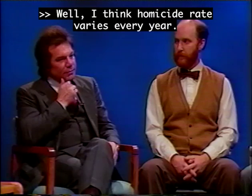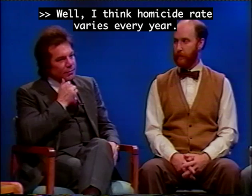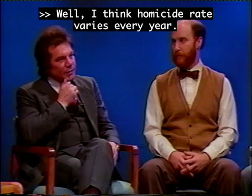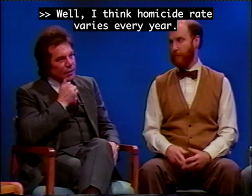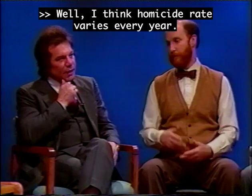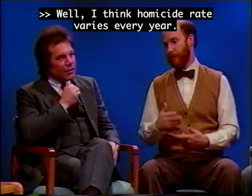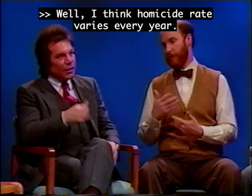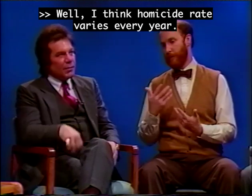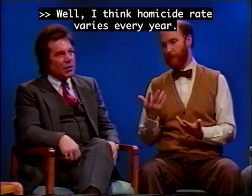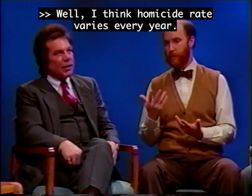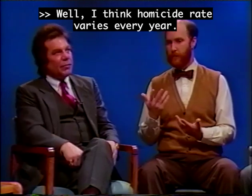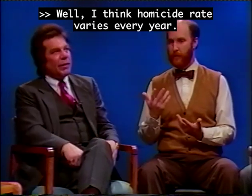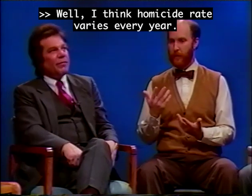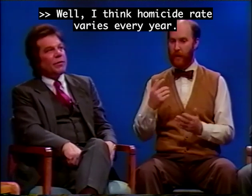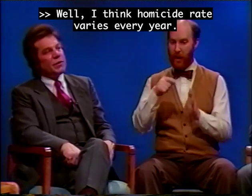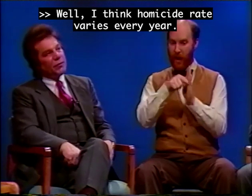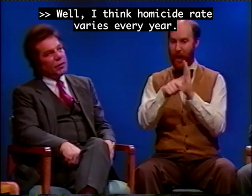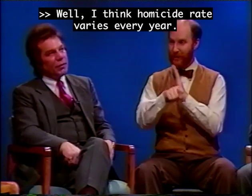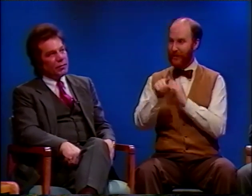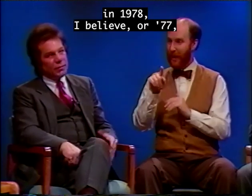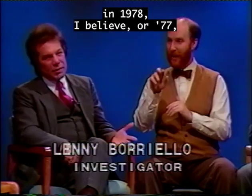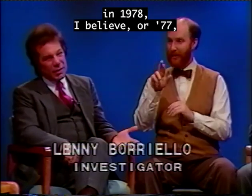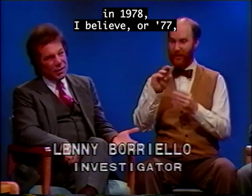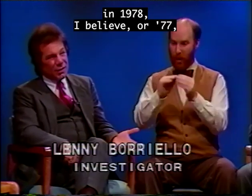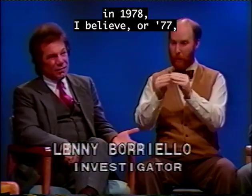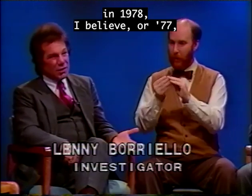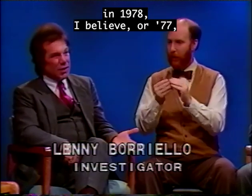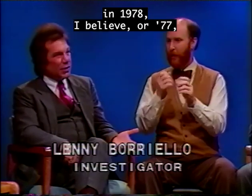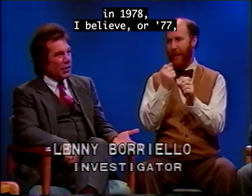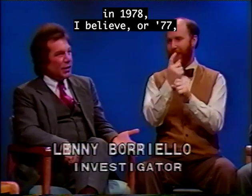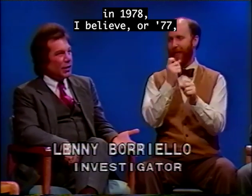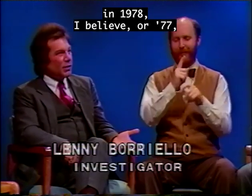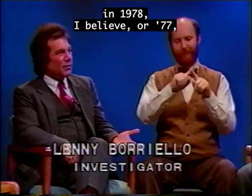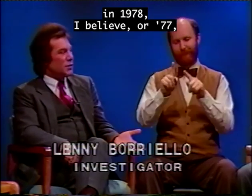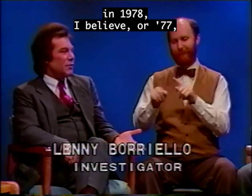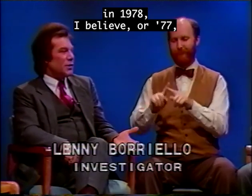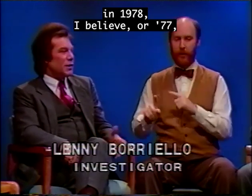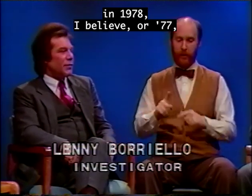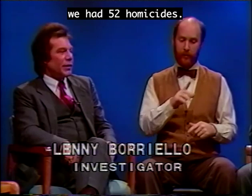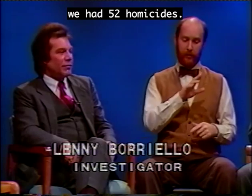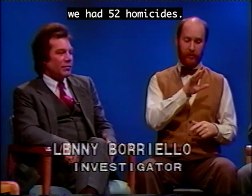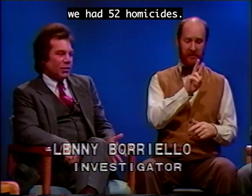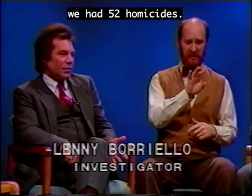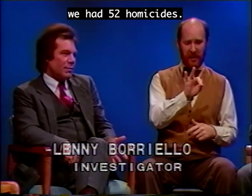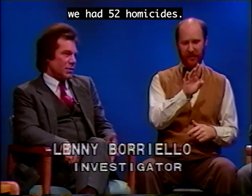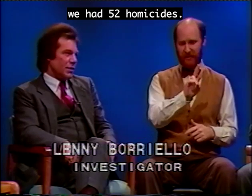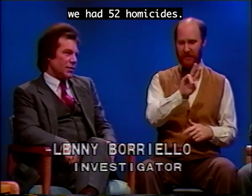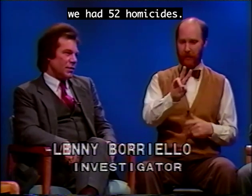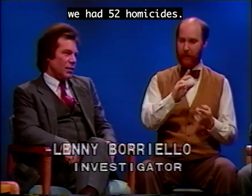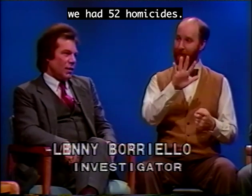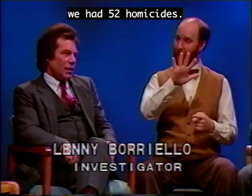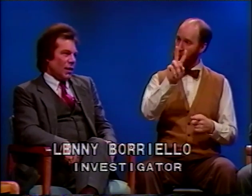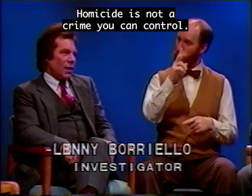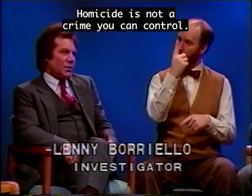Well, I think homicide rate varies every year. In 1978, I believe, or 77, we had 52